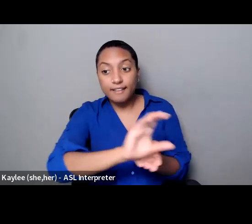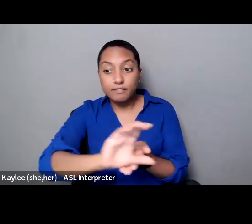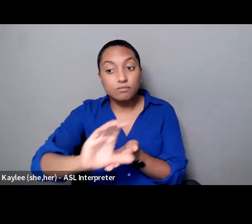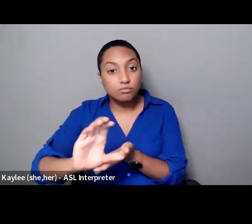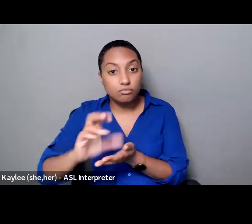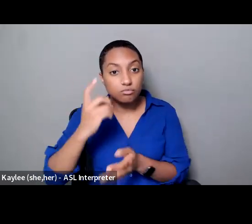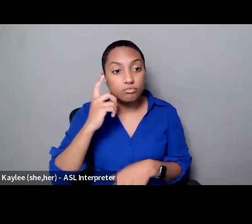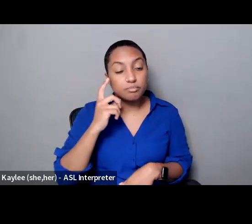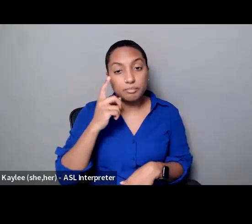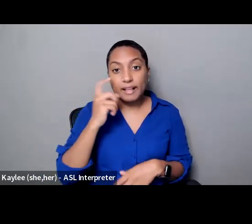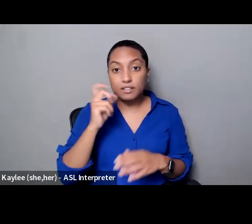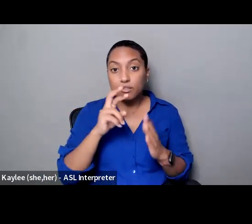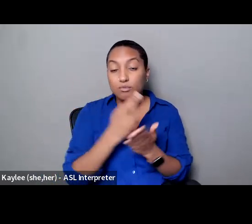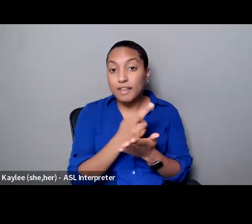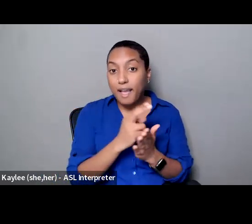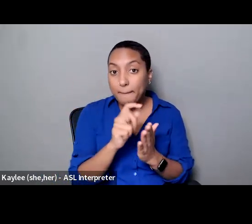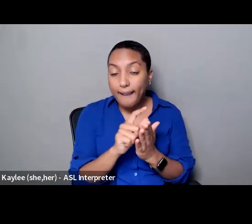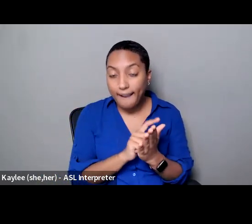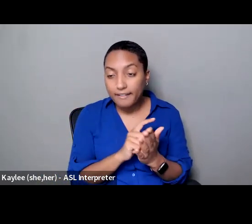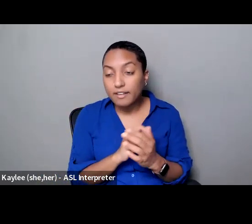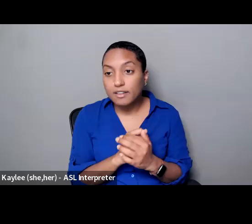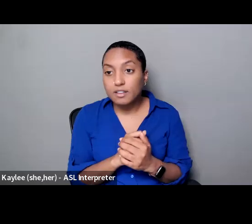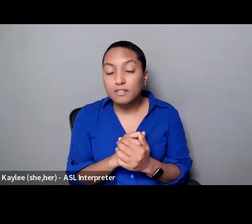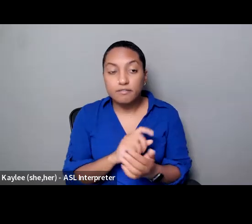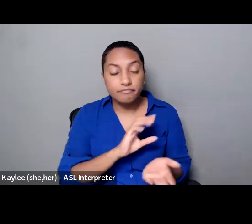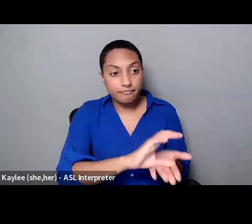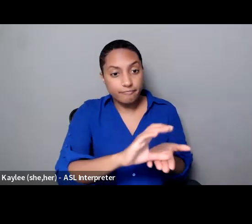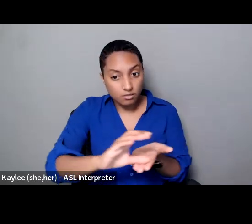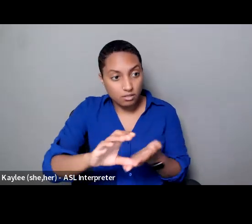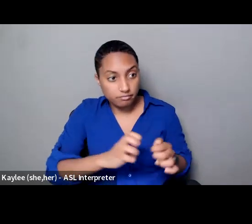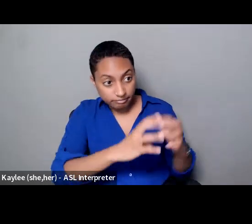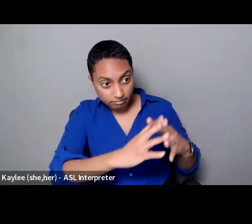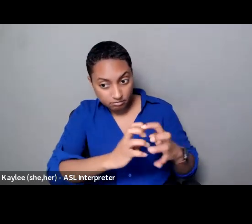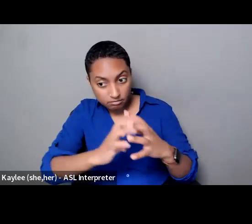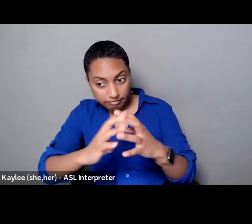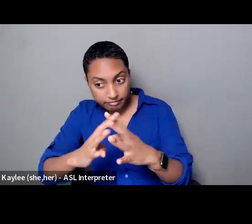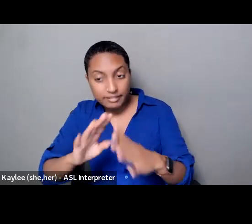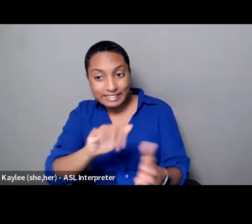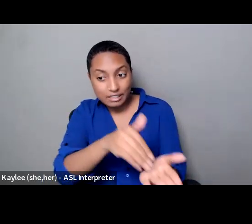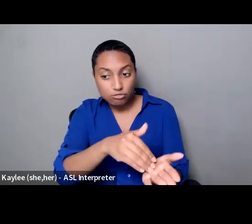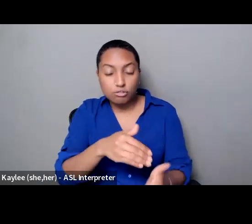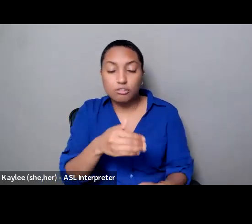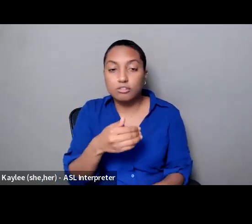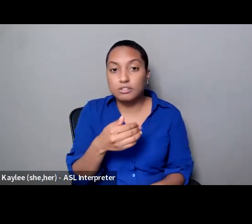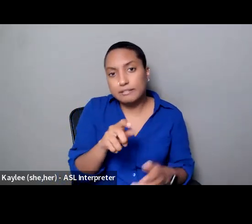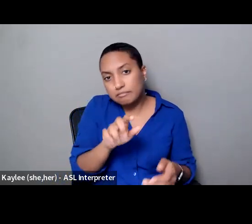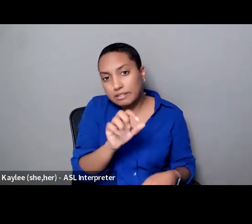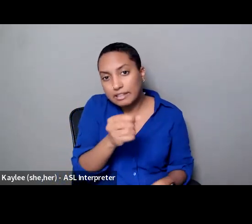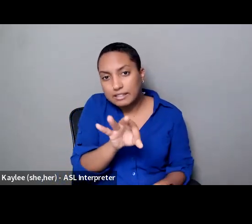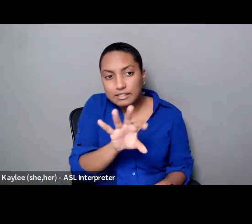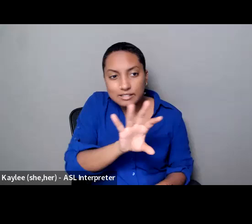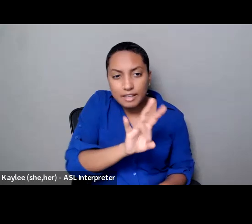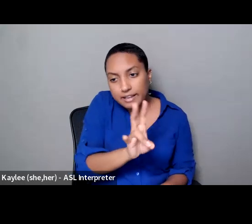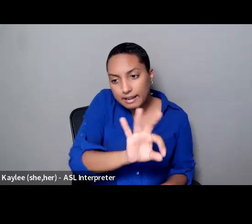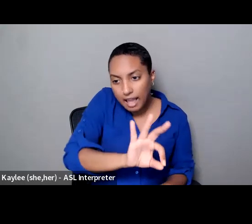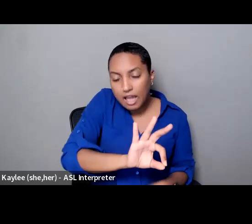granted in early, in the beginning of the October 1979 and continuing through that from there, as